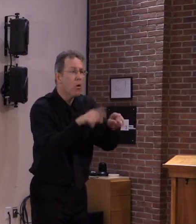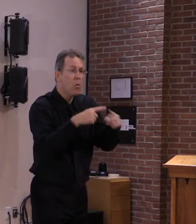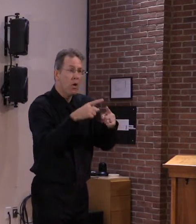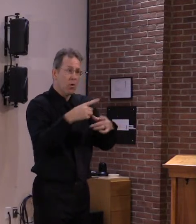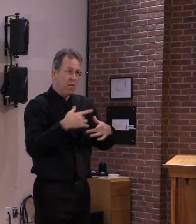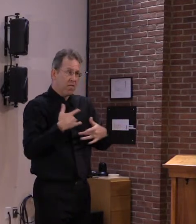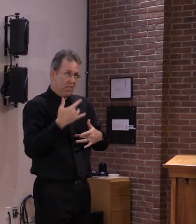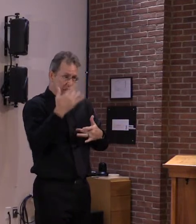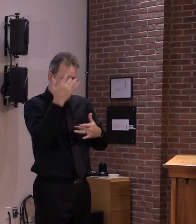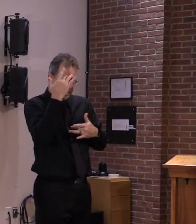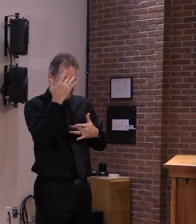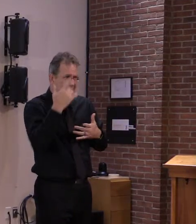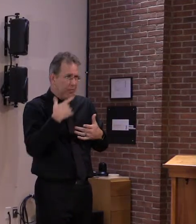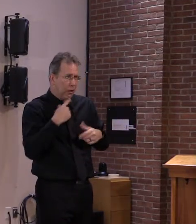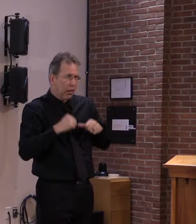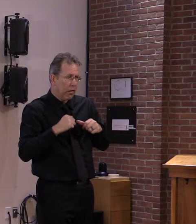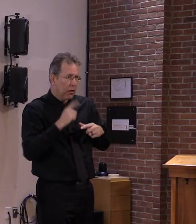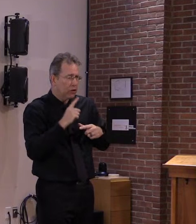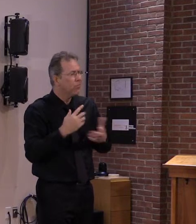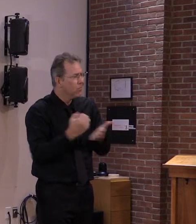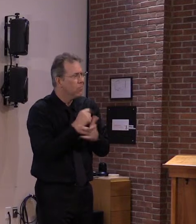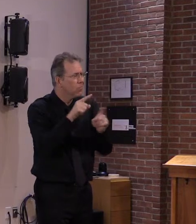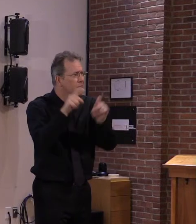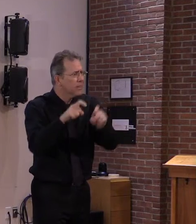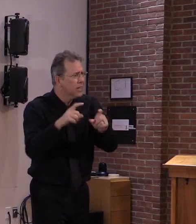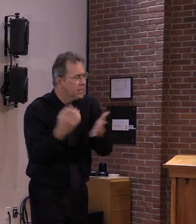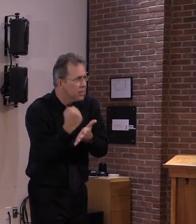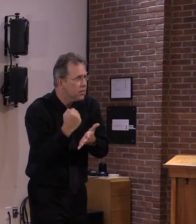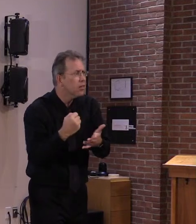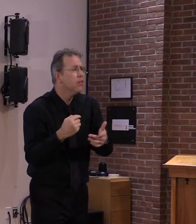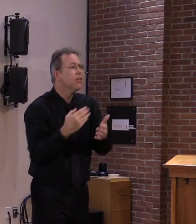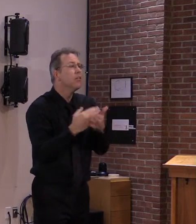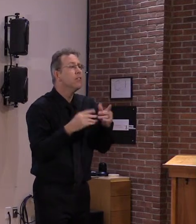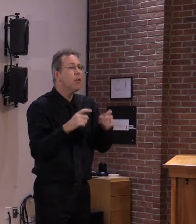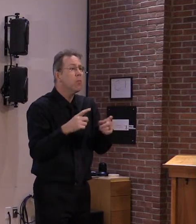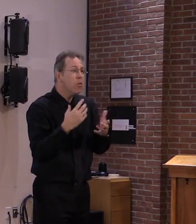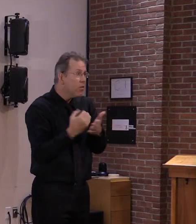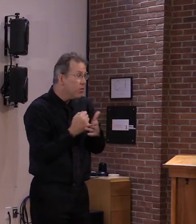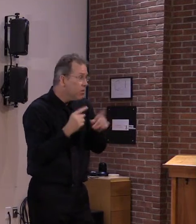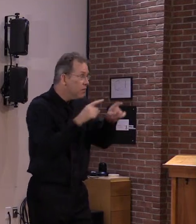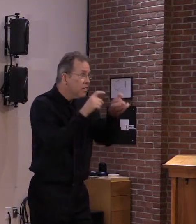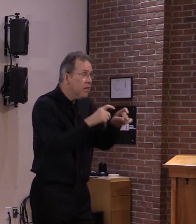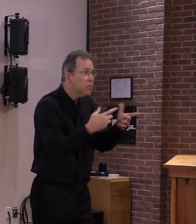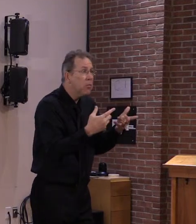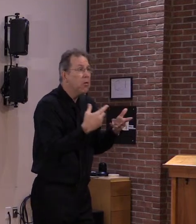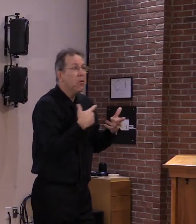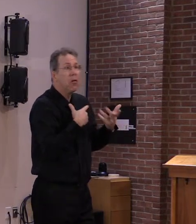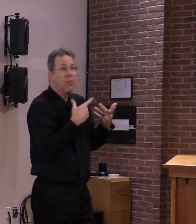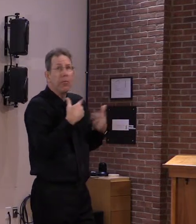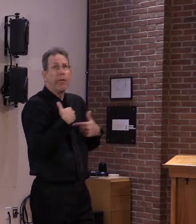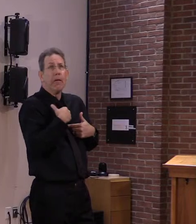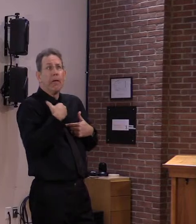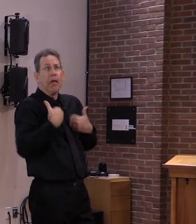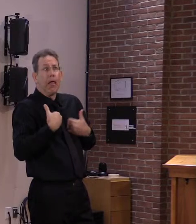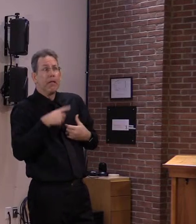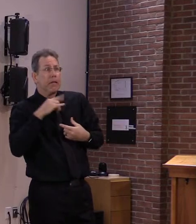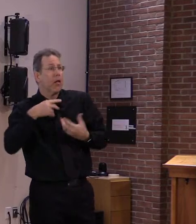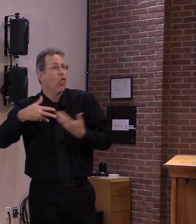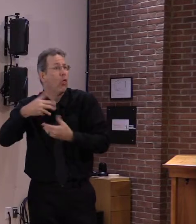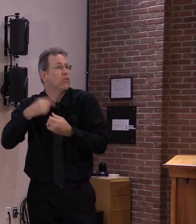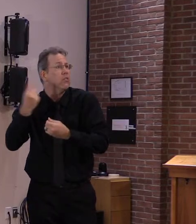health and safety posture that's been created for Vermont is so essential. This event started with a